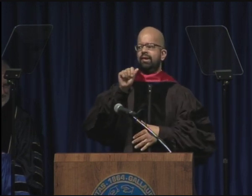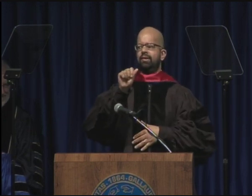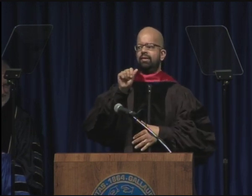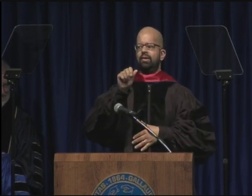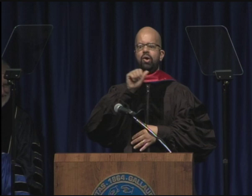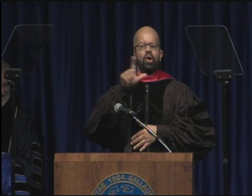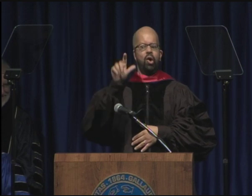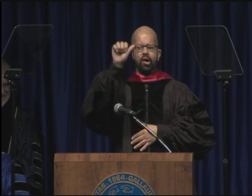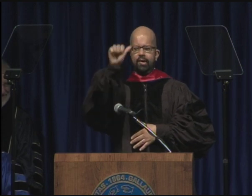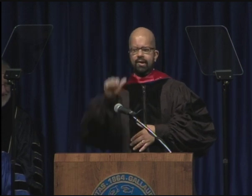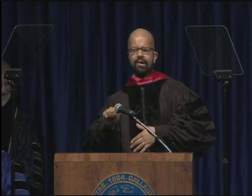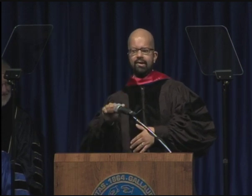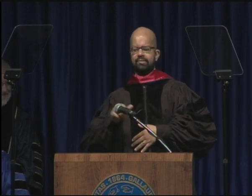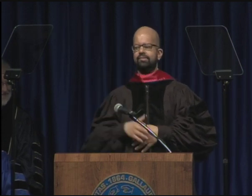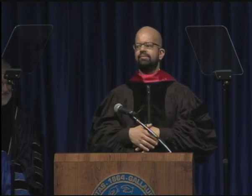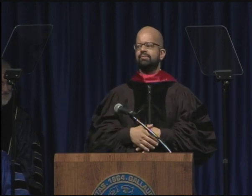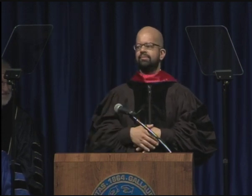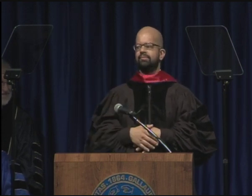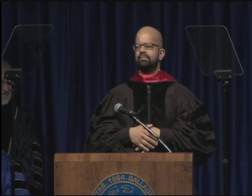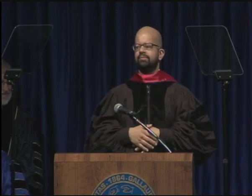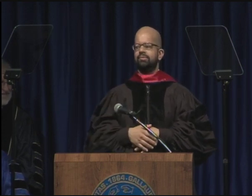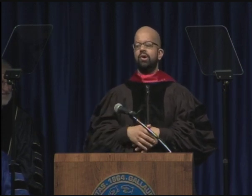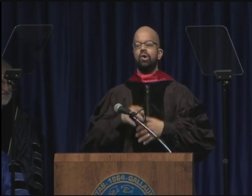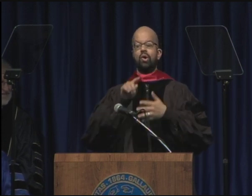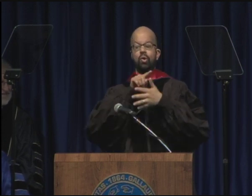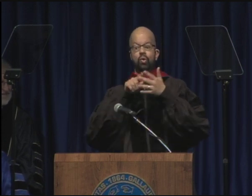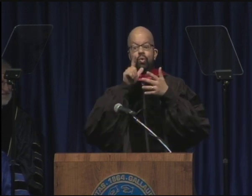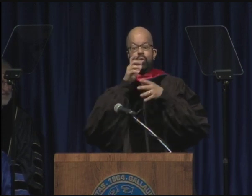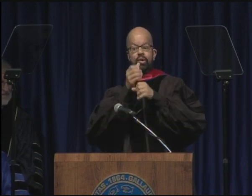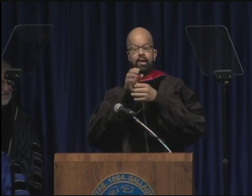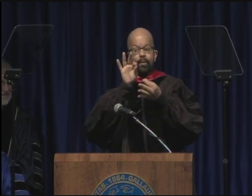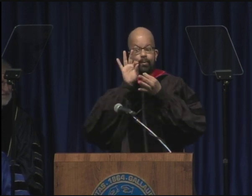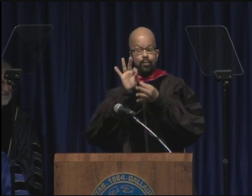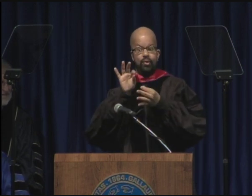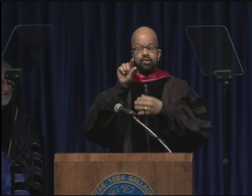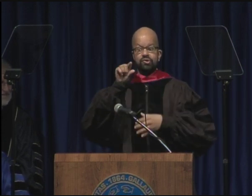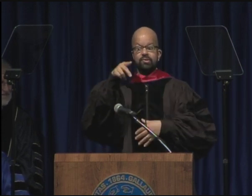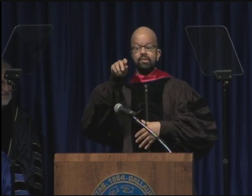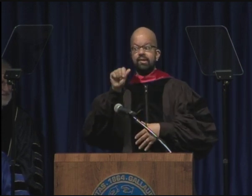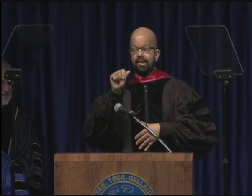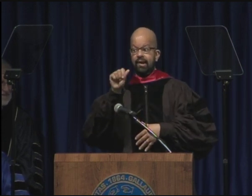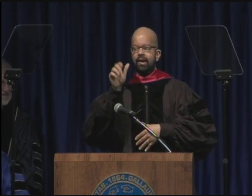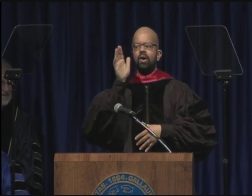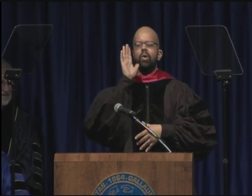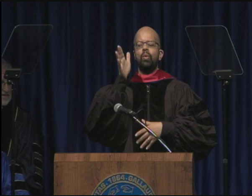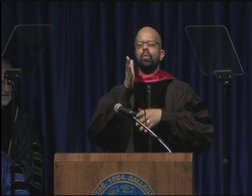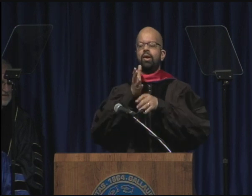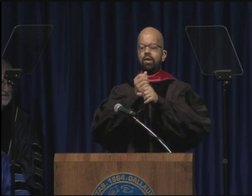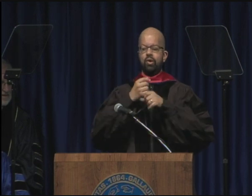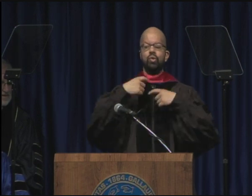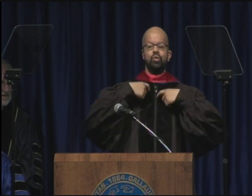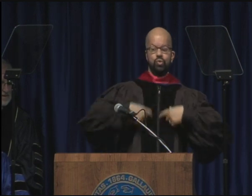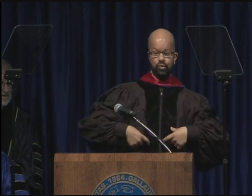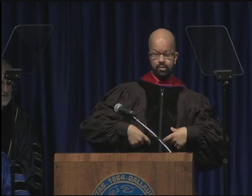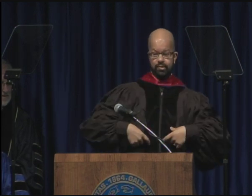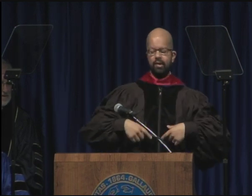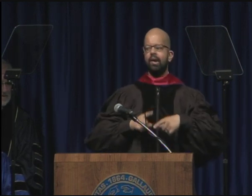there are only a few students who finish with a perfect grade point average, all A's. These students, with